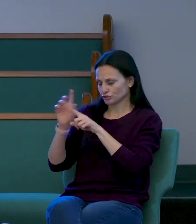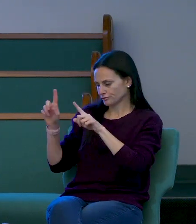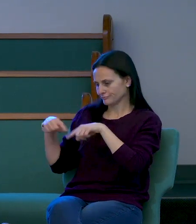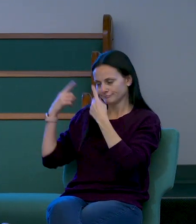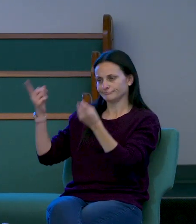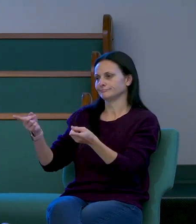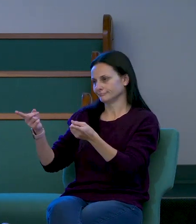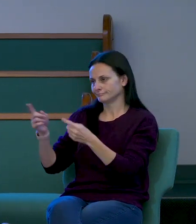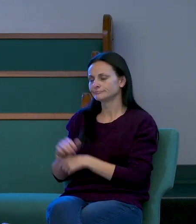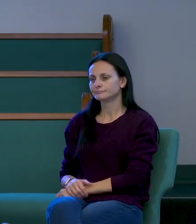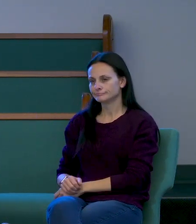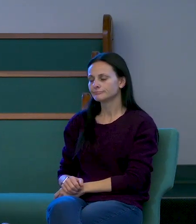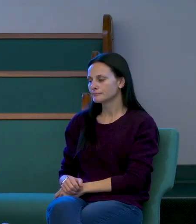since.